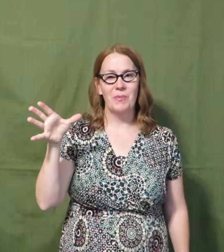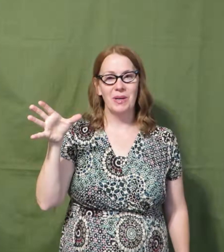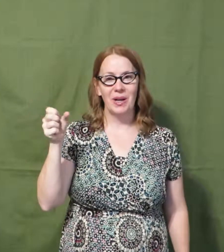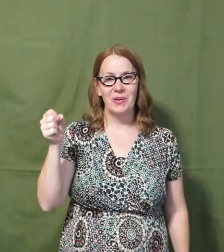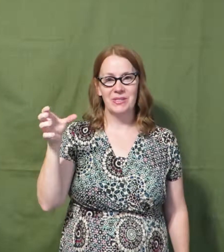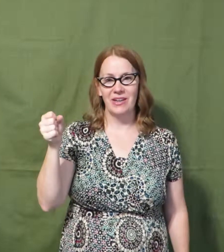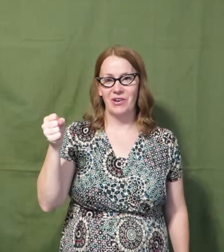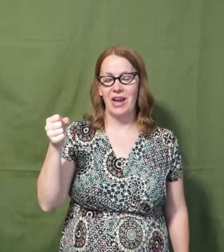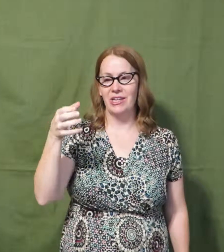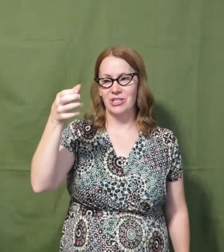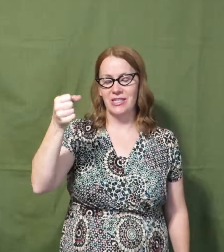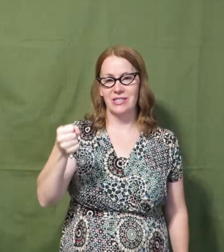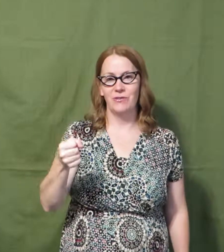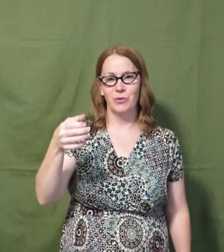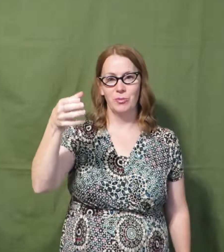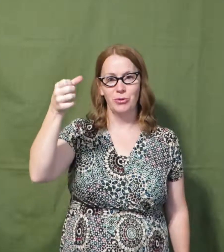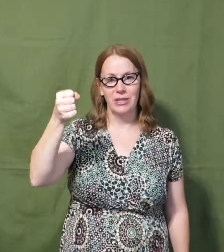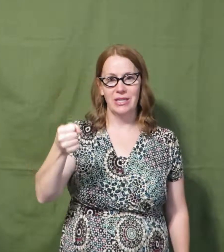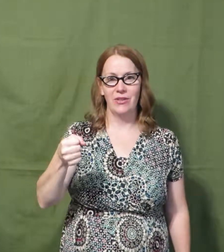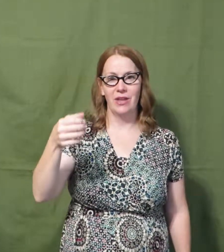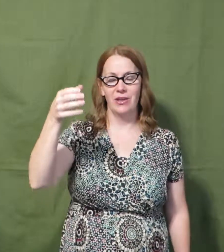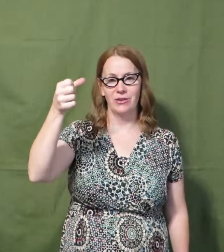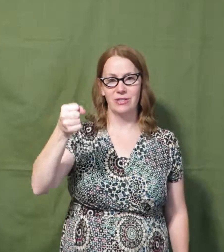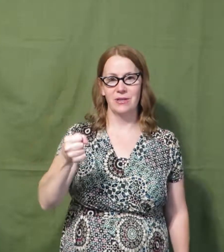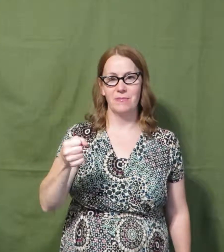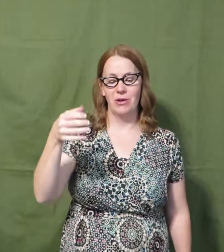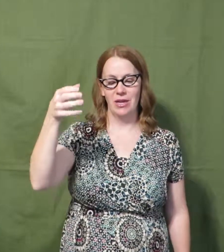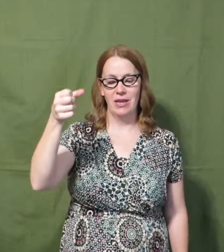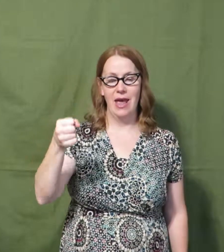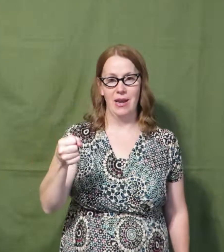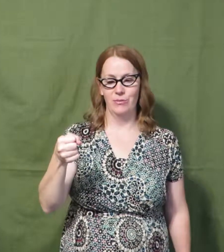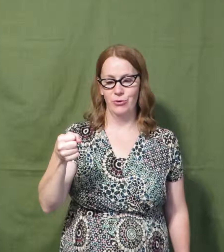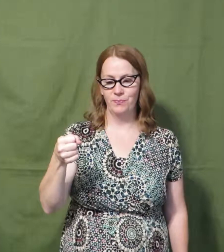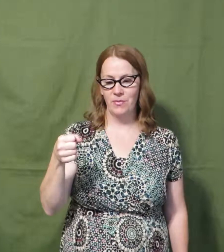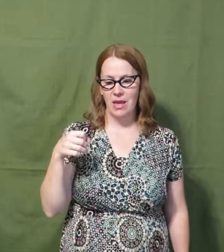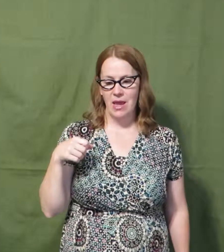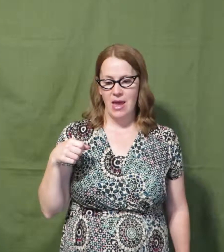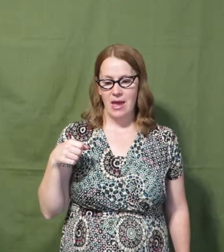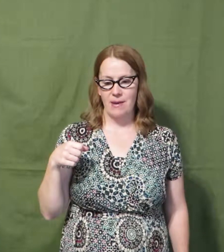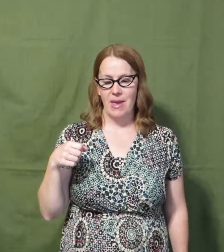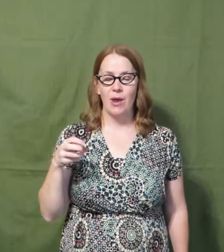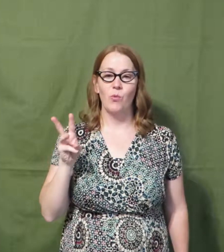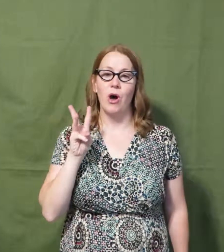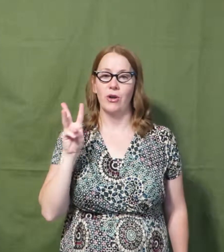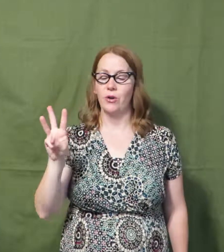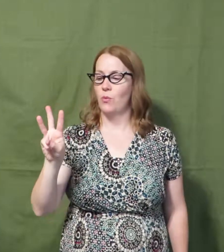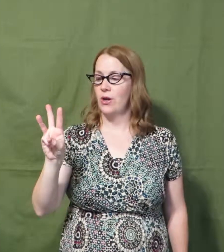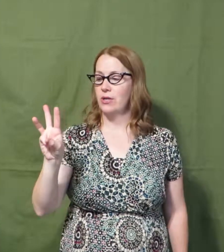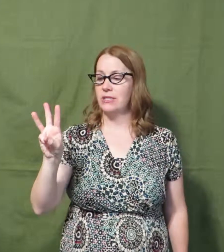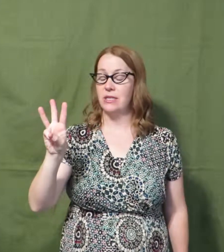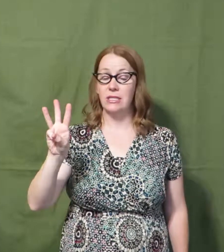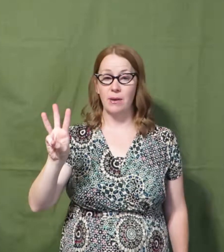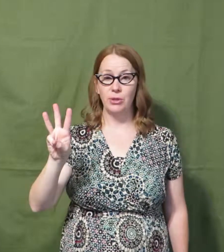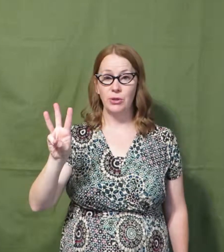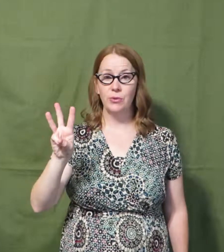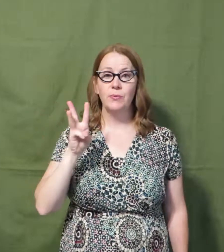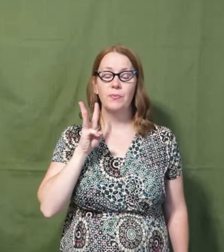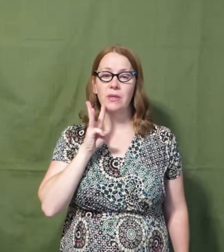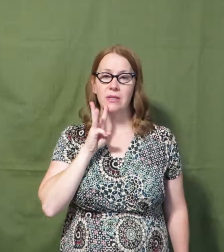open and closing of our hand, just as if you were pulling down the udders to milk an animal. And water. Water is the W,